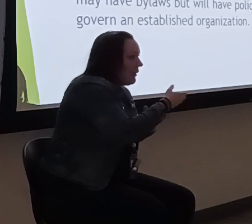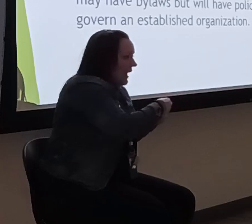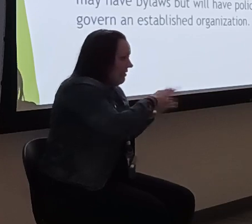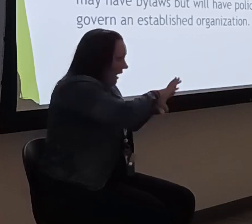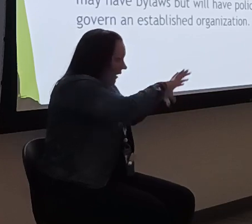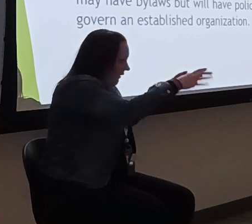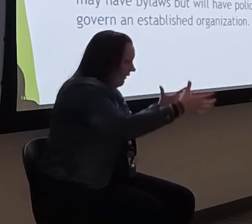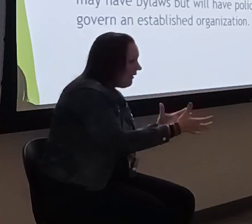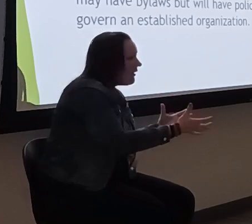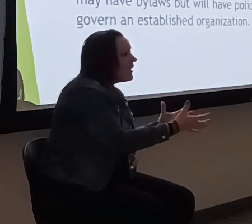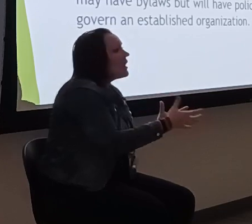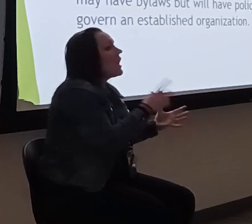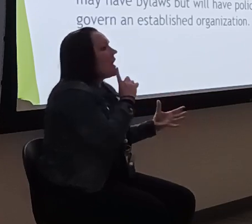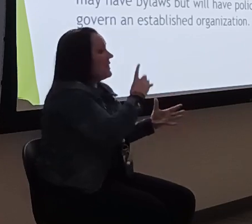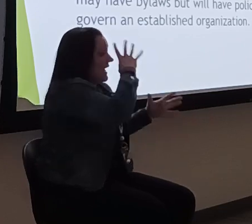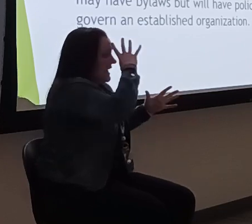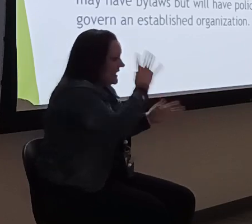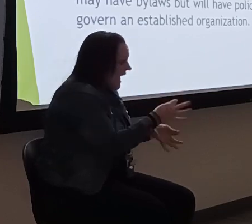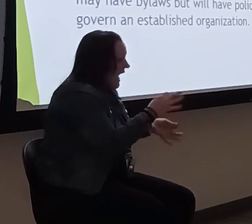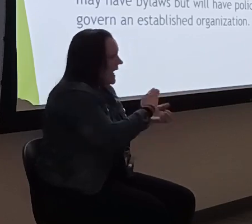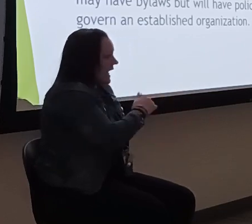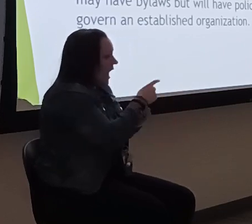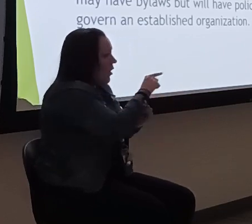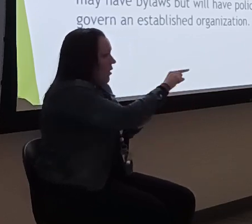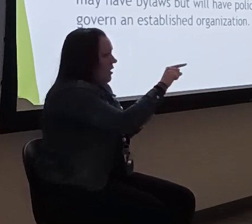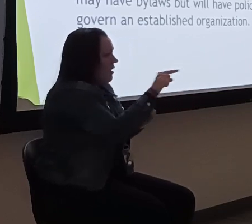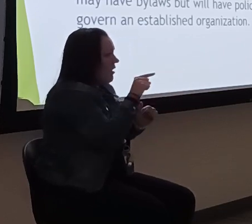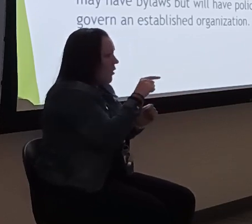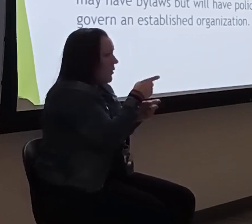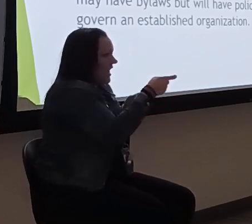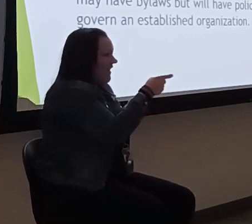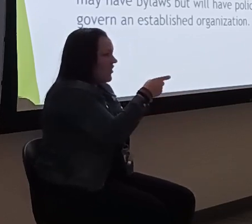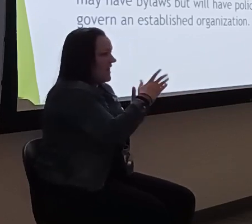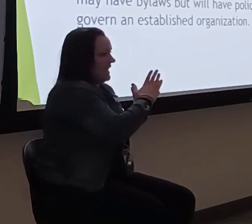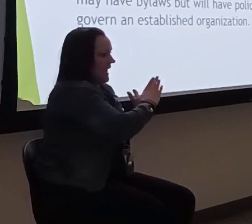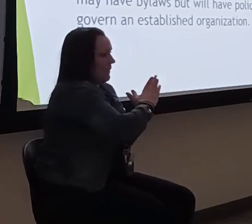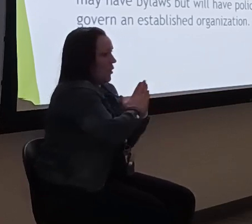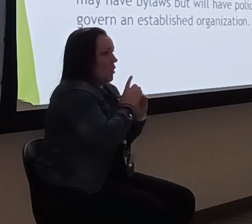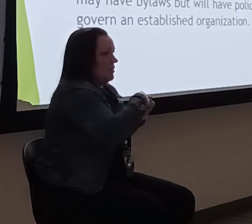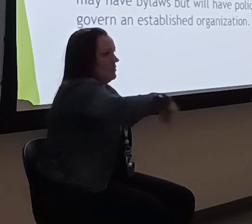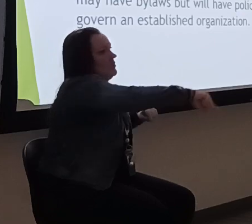they administer how that property is governed. Does that make sense?